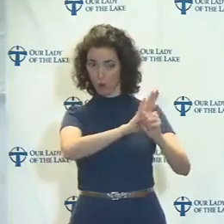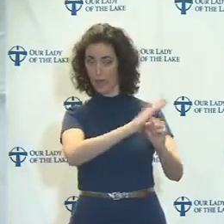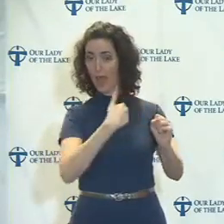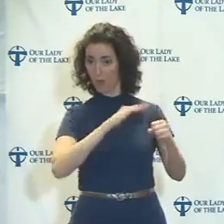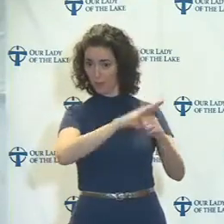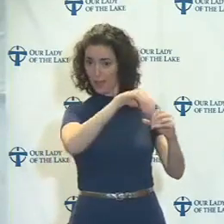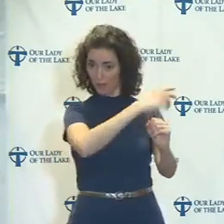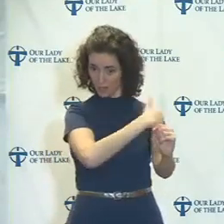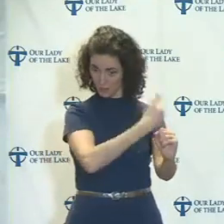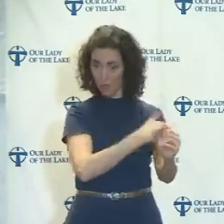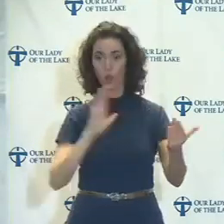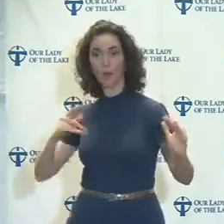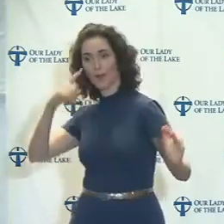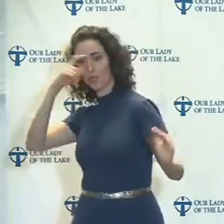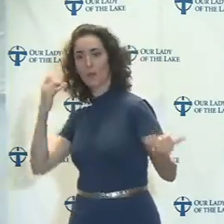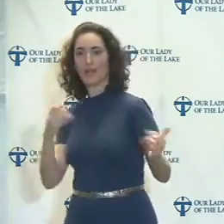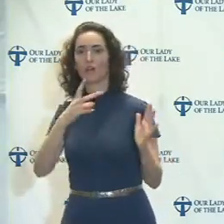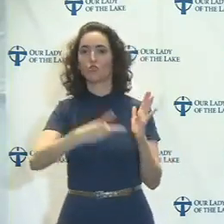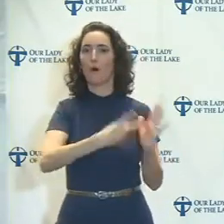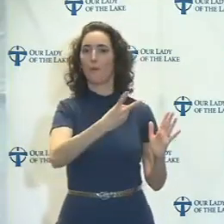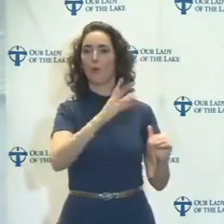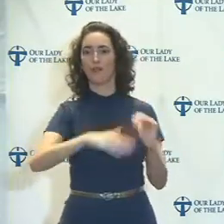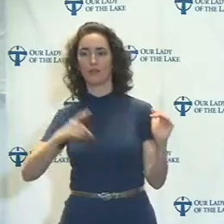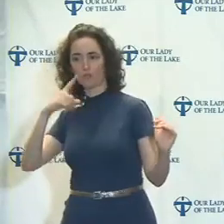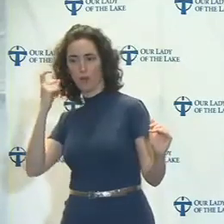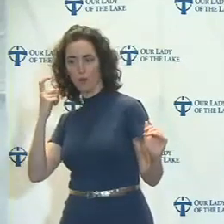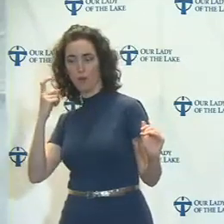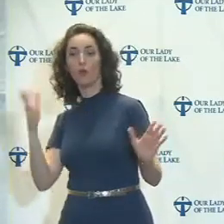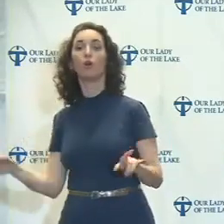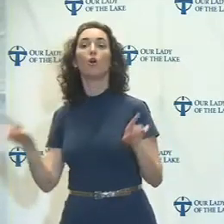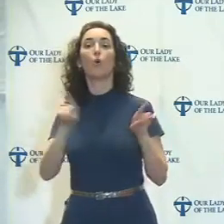summer, and then deaths.